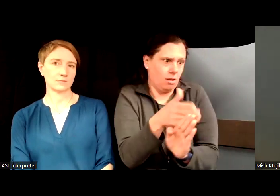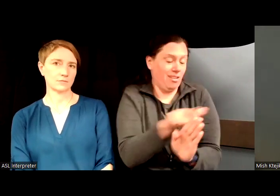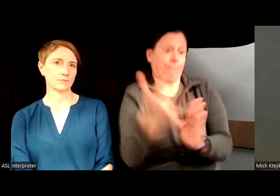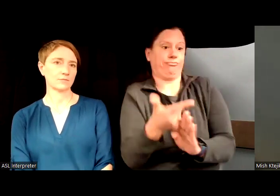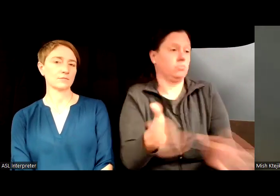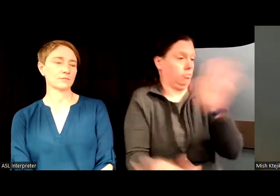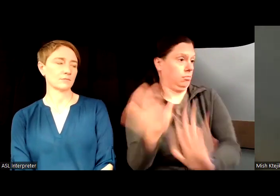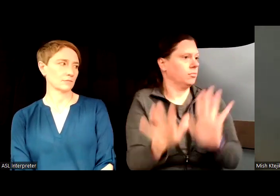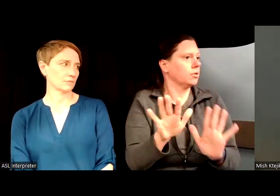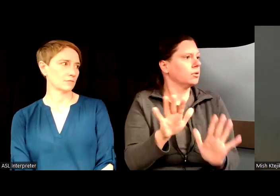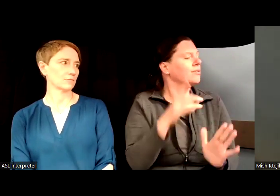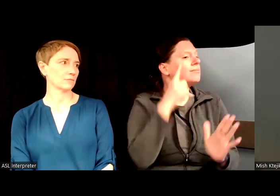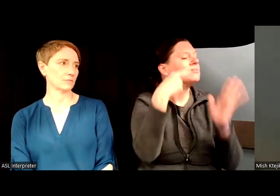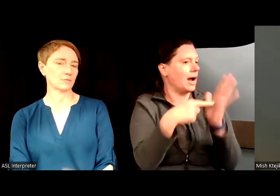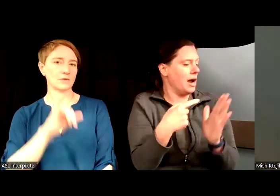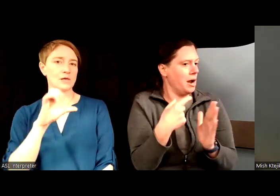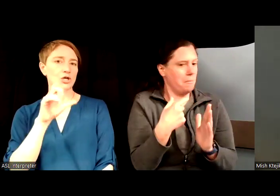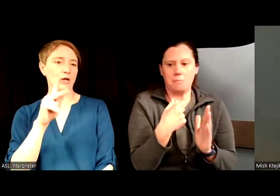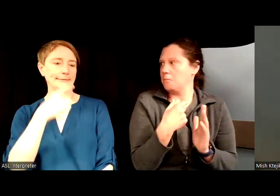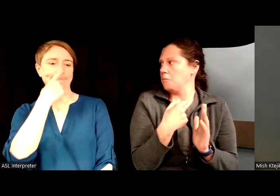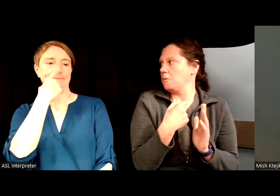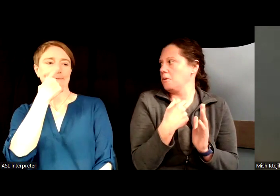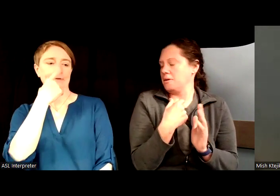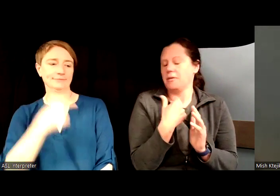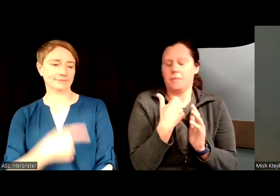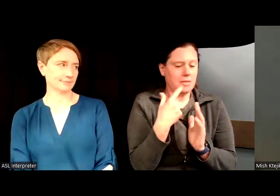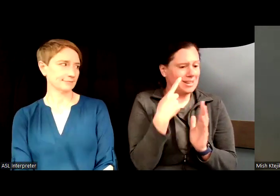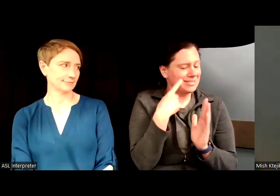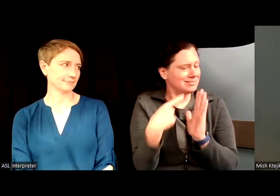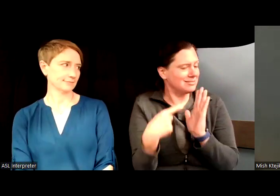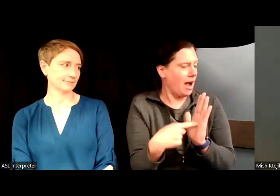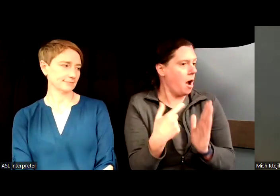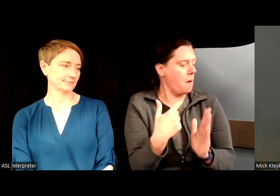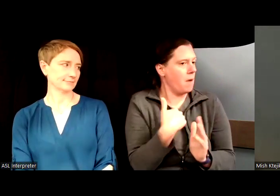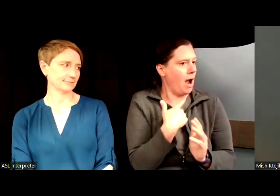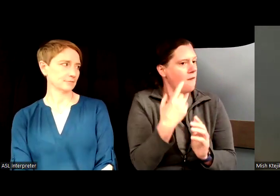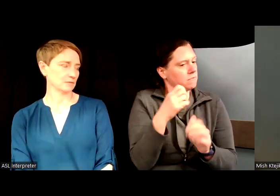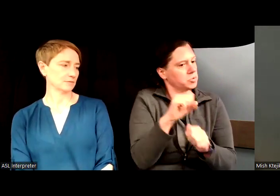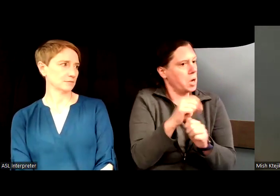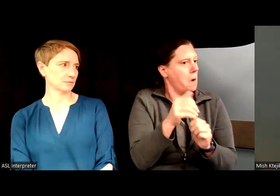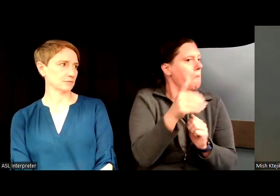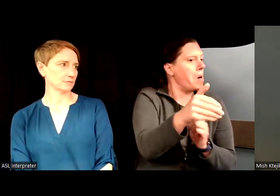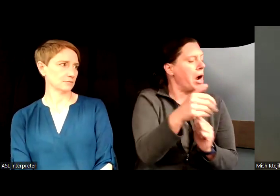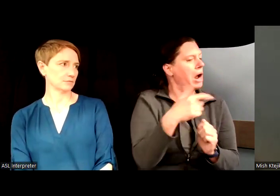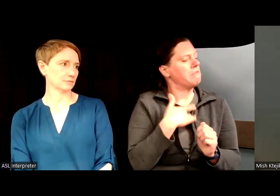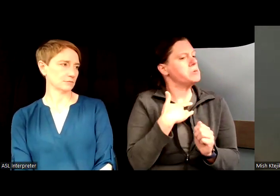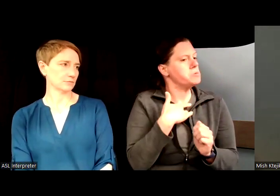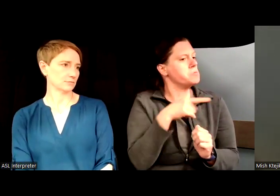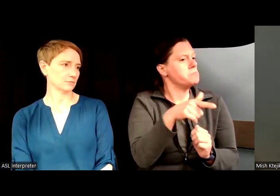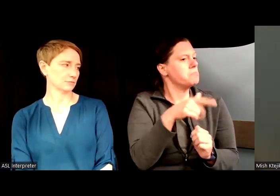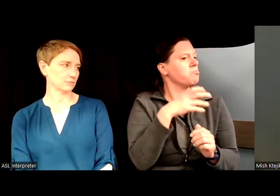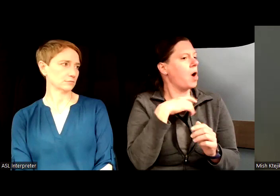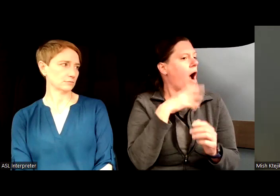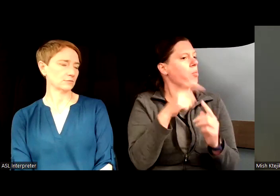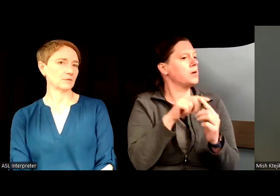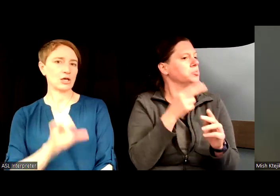the community to be informed and have a say. And Jack is saying, yes, I agree. Say yes, that's my concern as well.